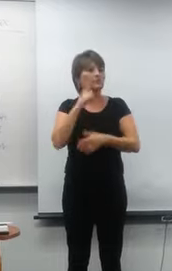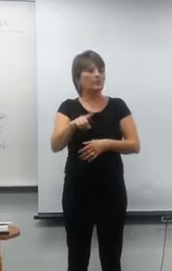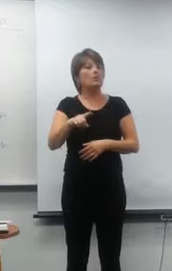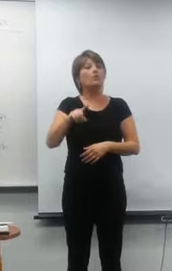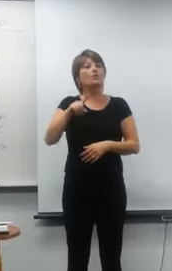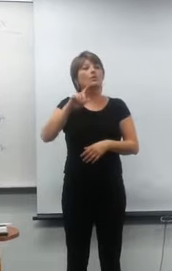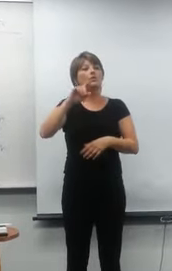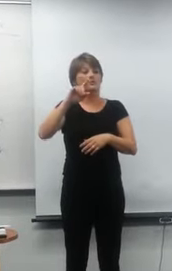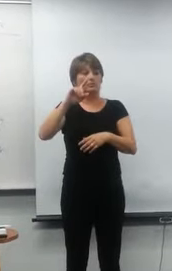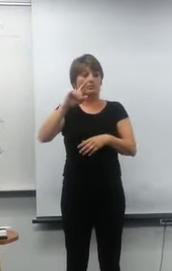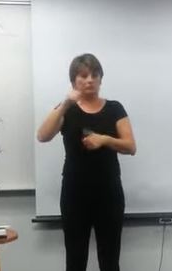Most colleges use portfolios.